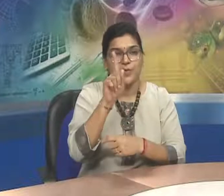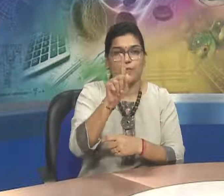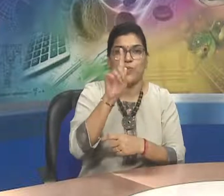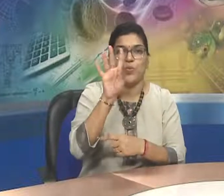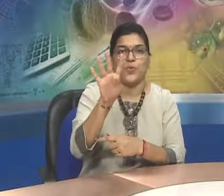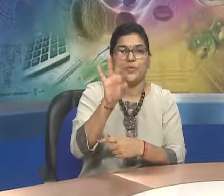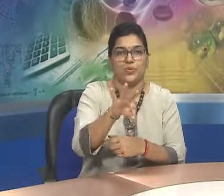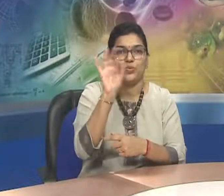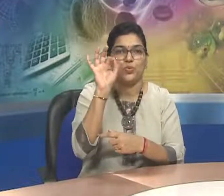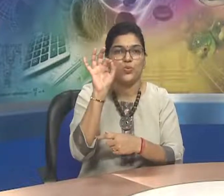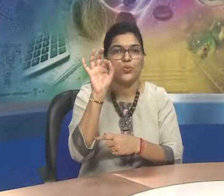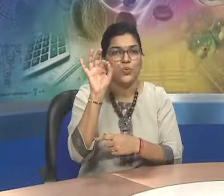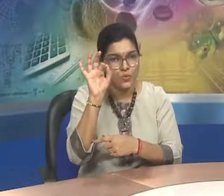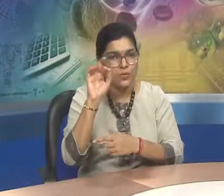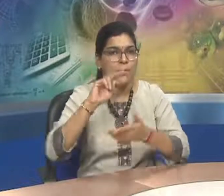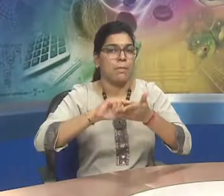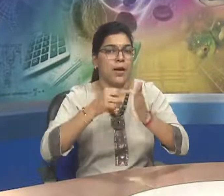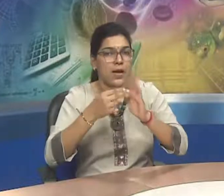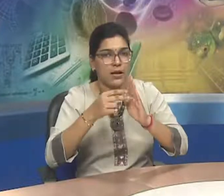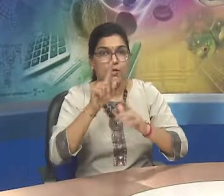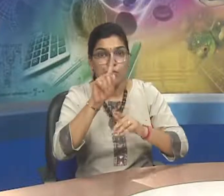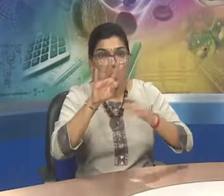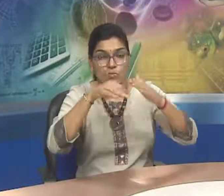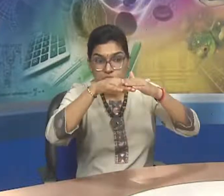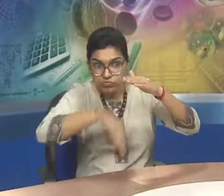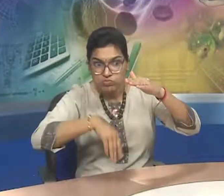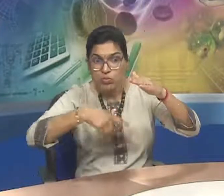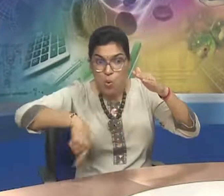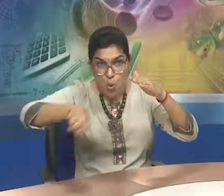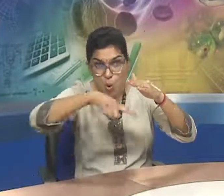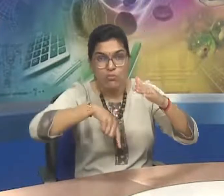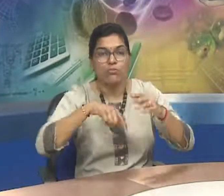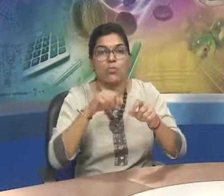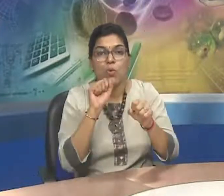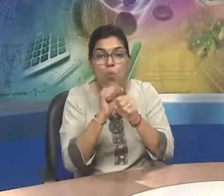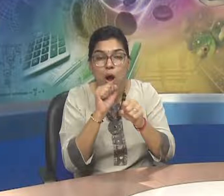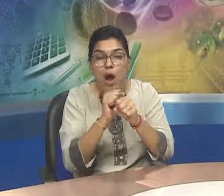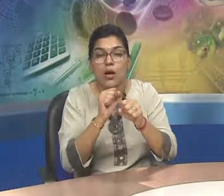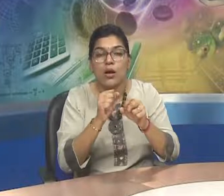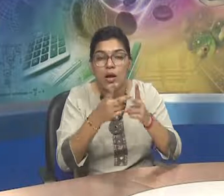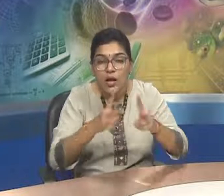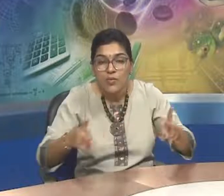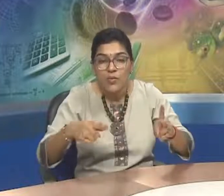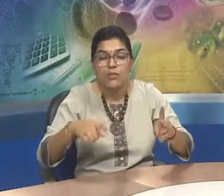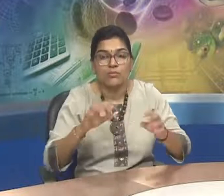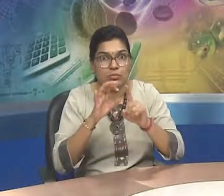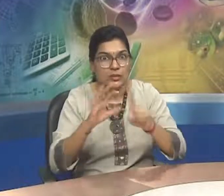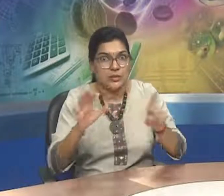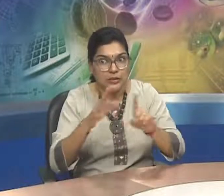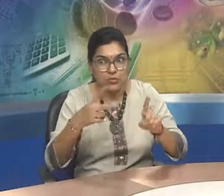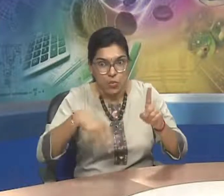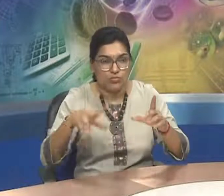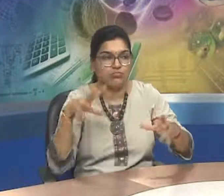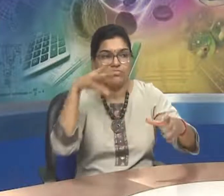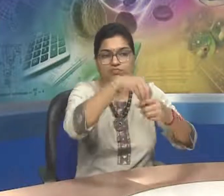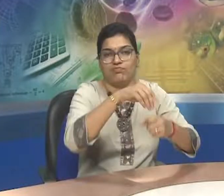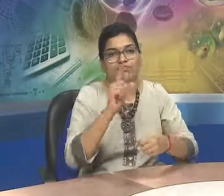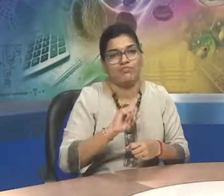So you can see the answer. The right age is below the age of 14.